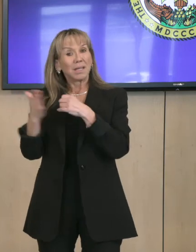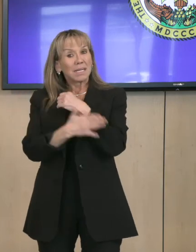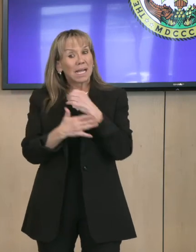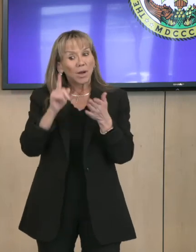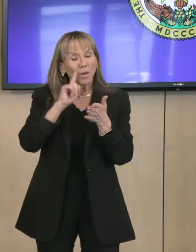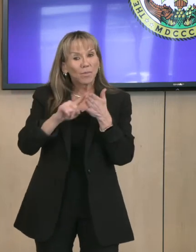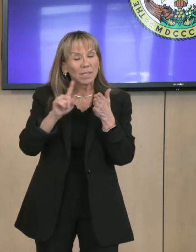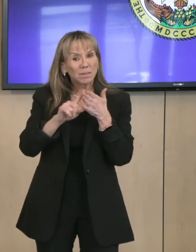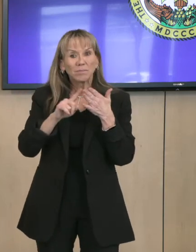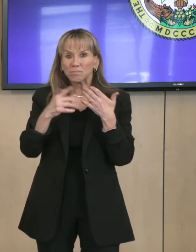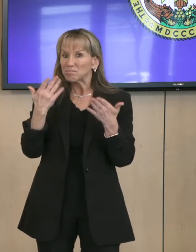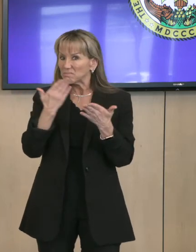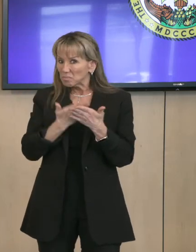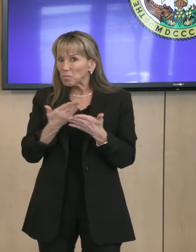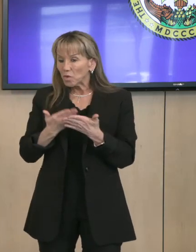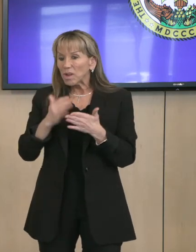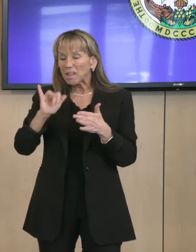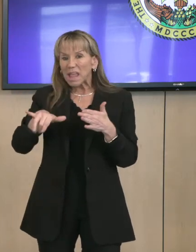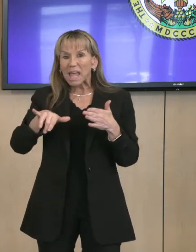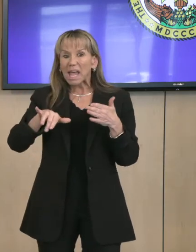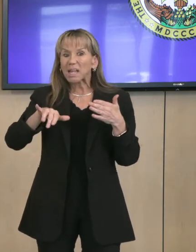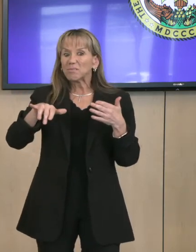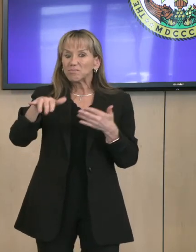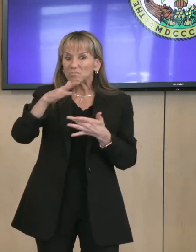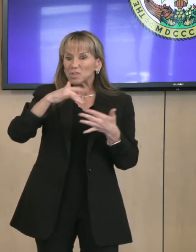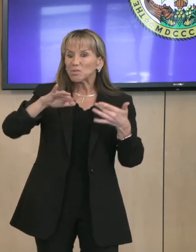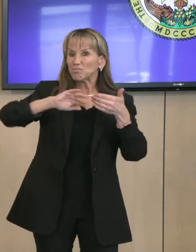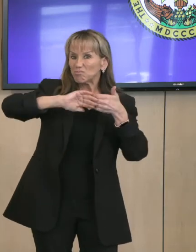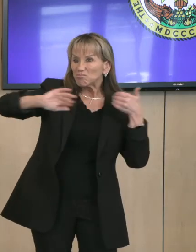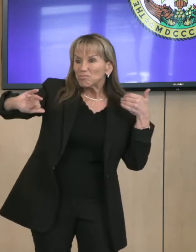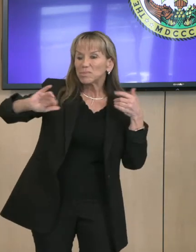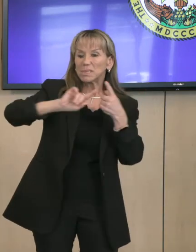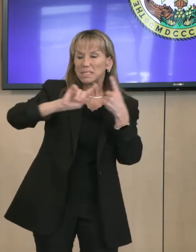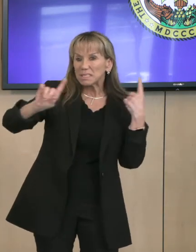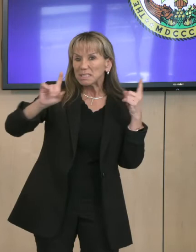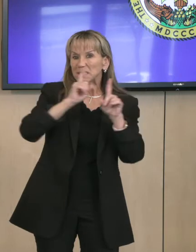that social distancing recommendations are being followed?